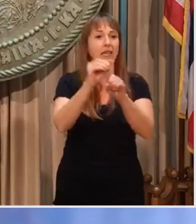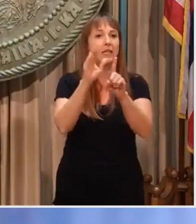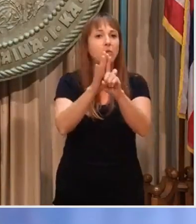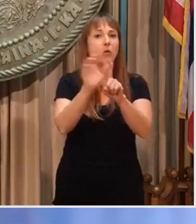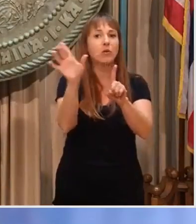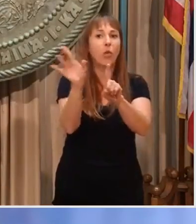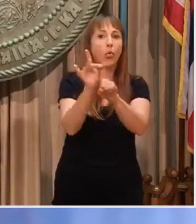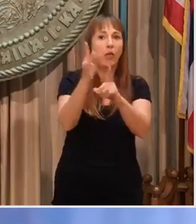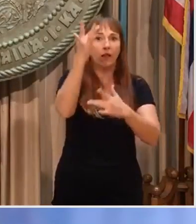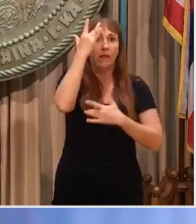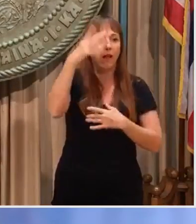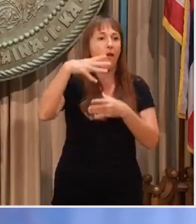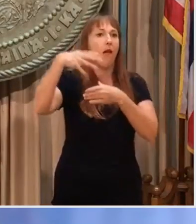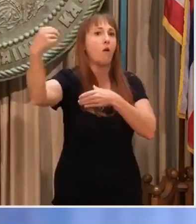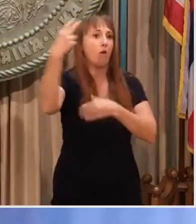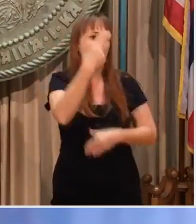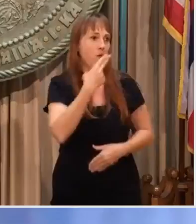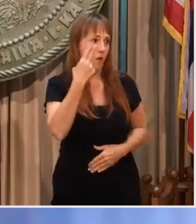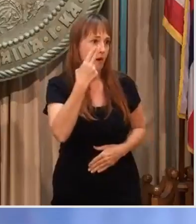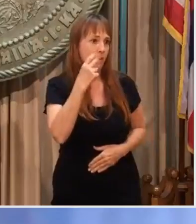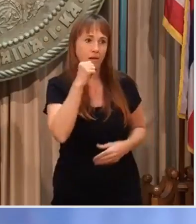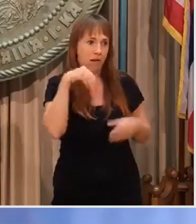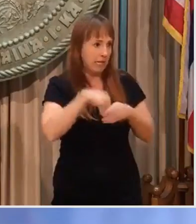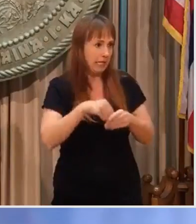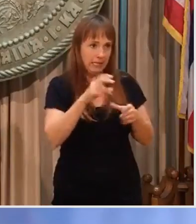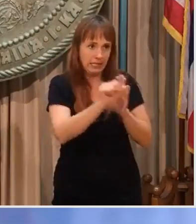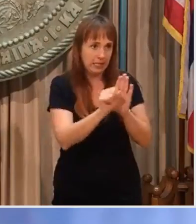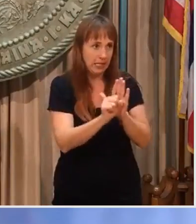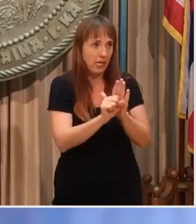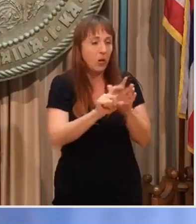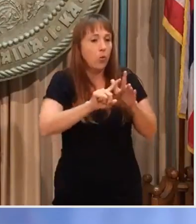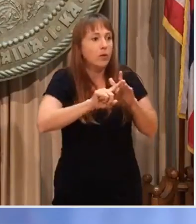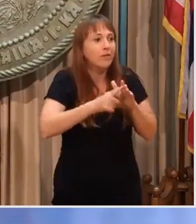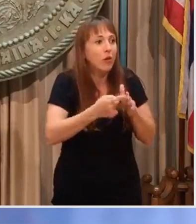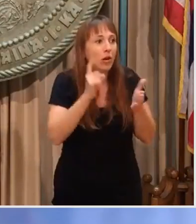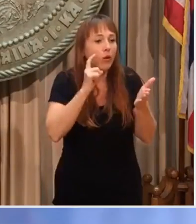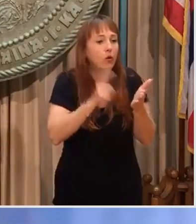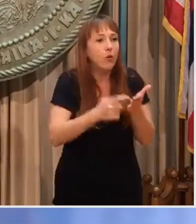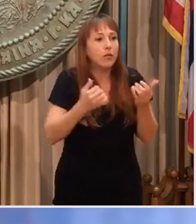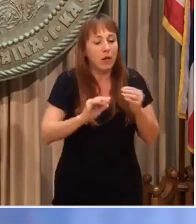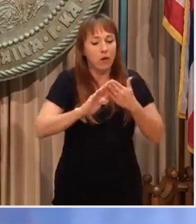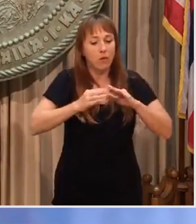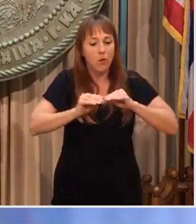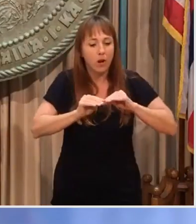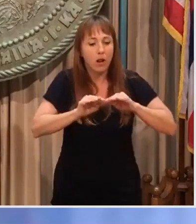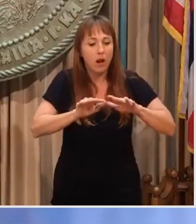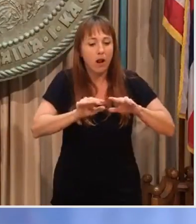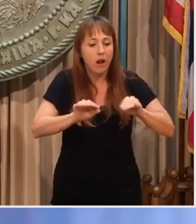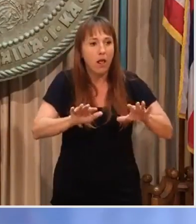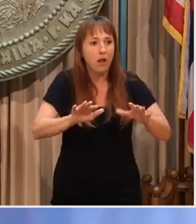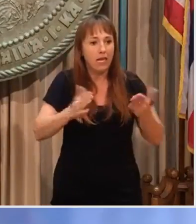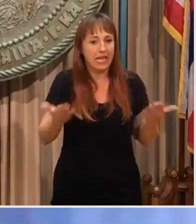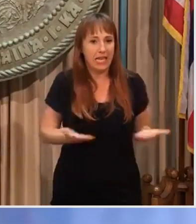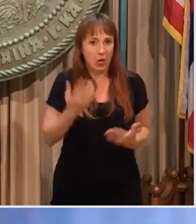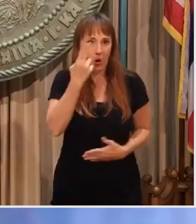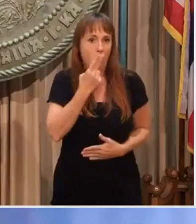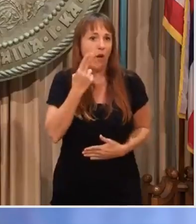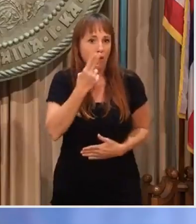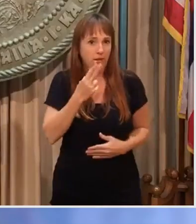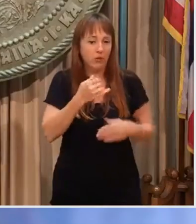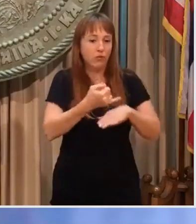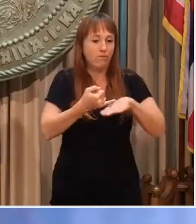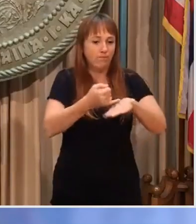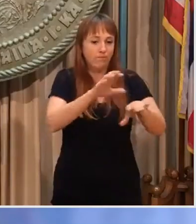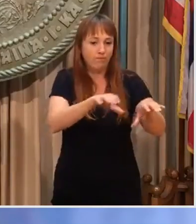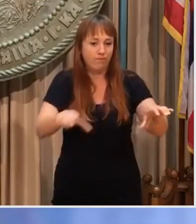state. However, we are starting to see the edge of community spread of the COVID-19 virus here in the